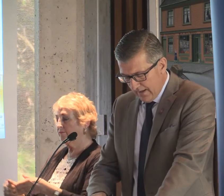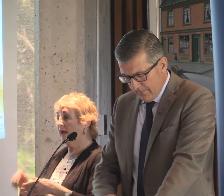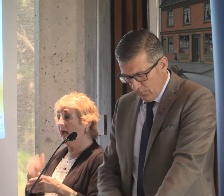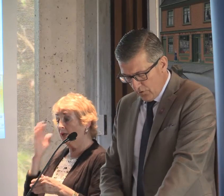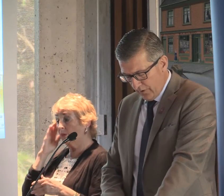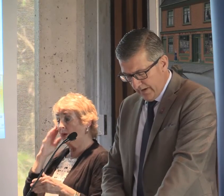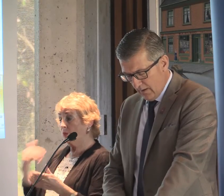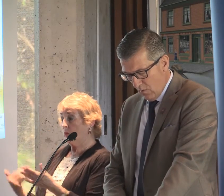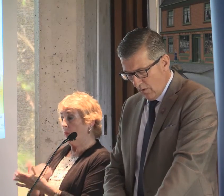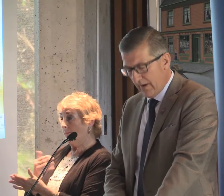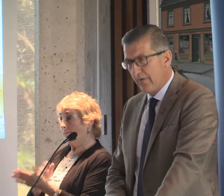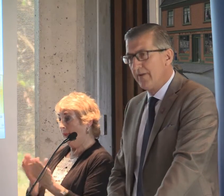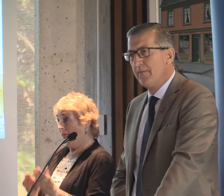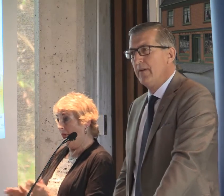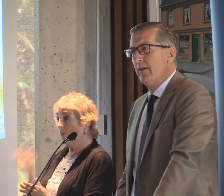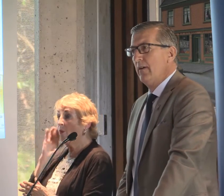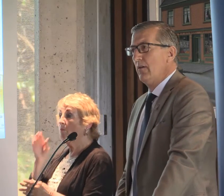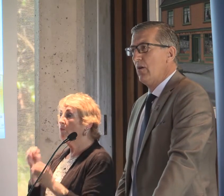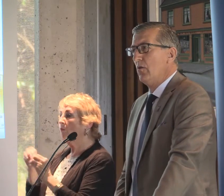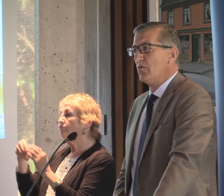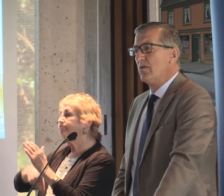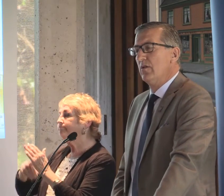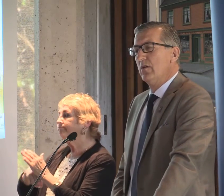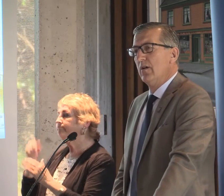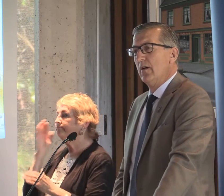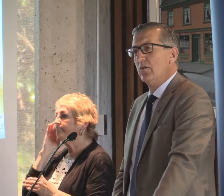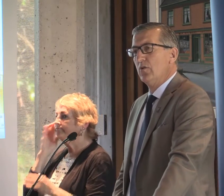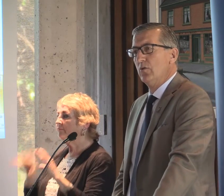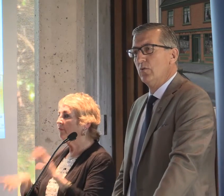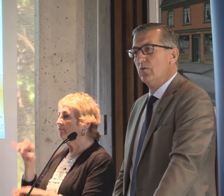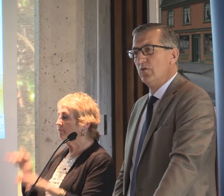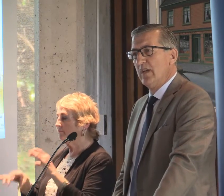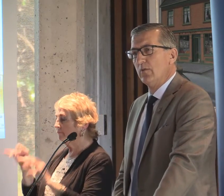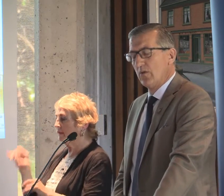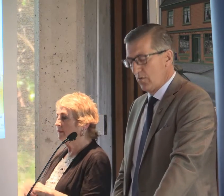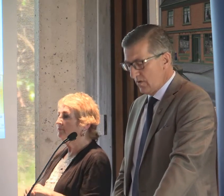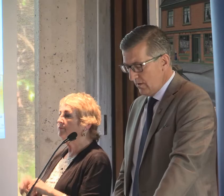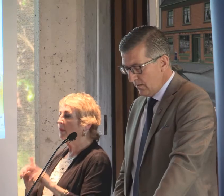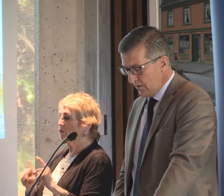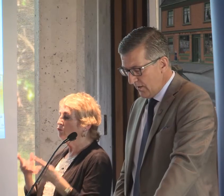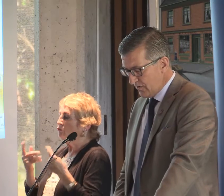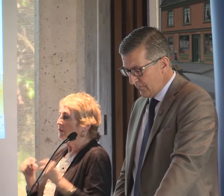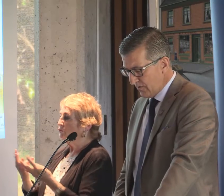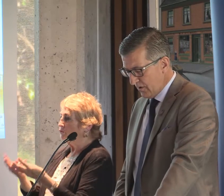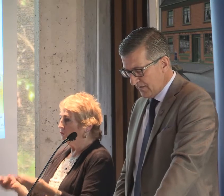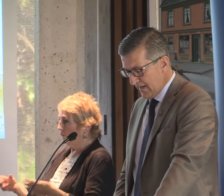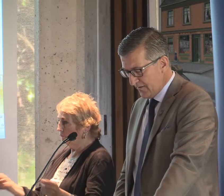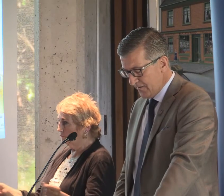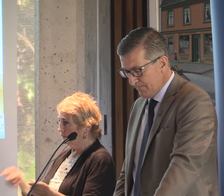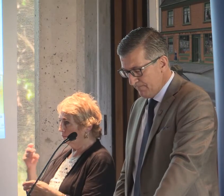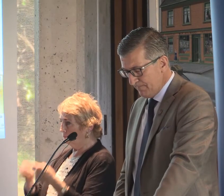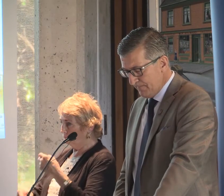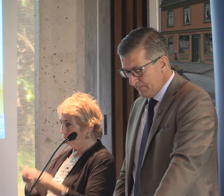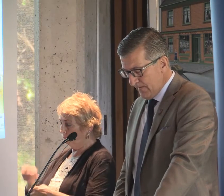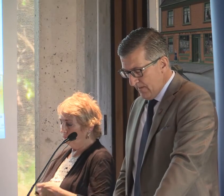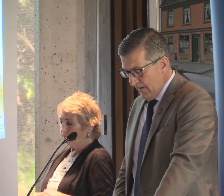new plan, which you're going to hear more about, goes to deal with those types of